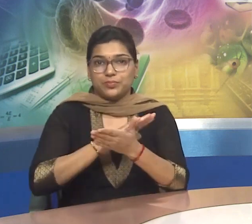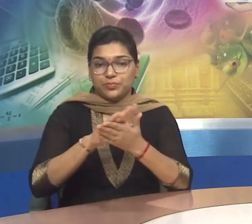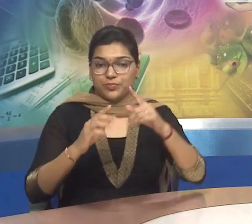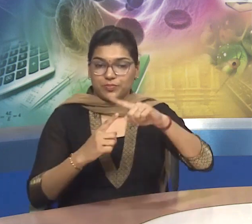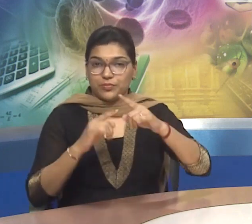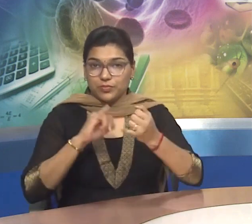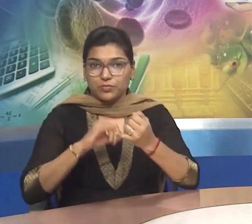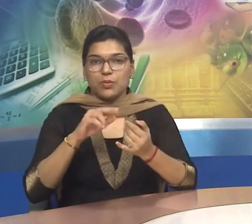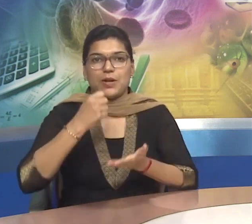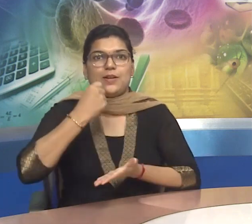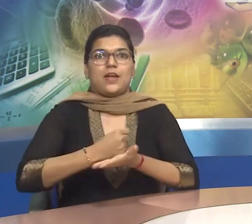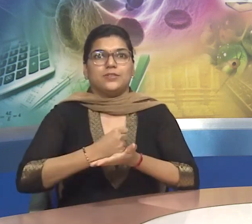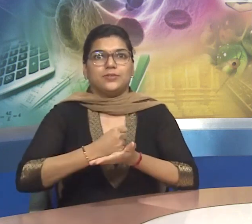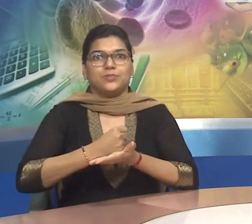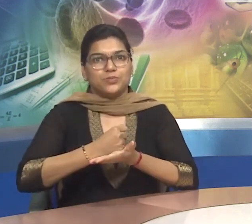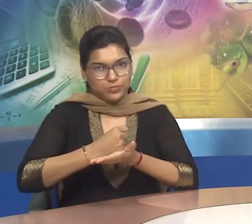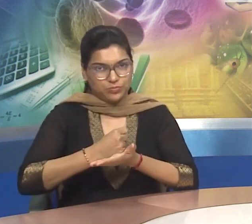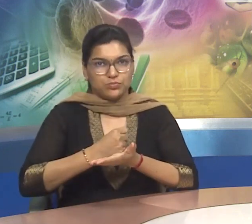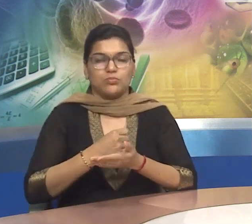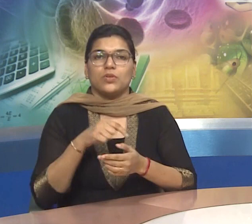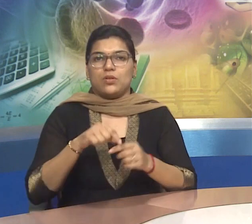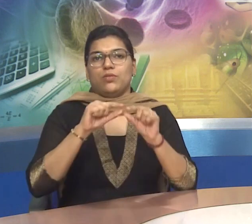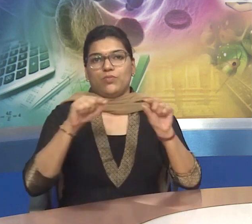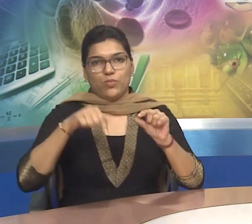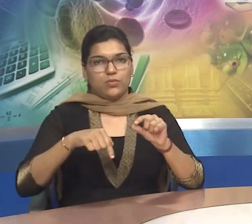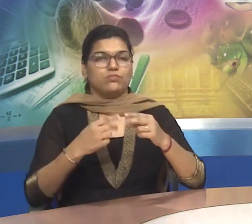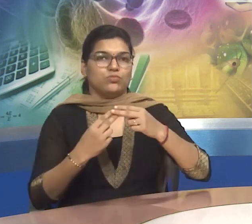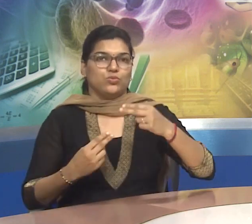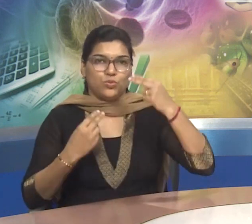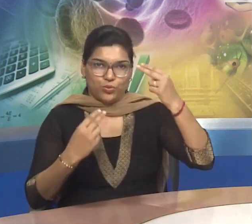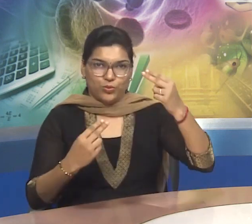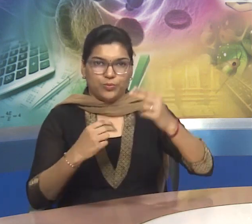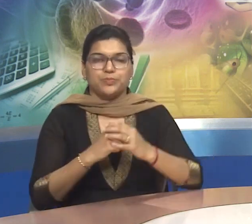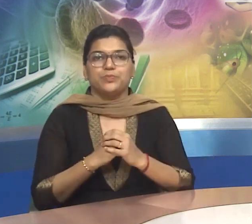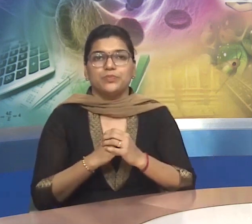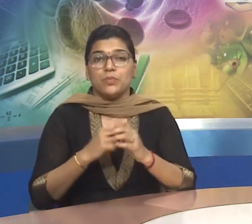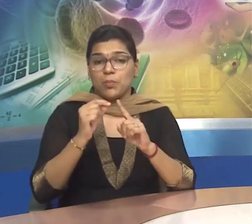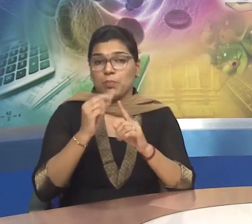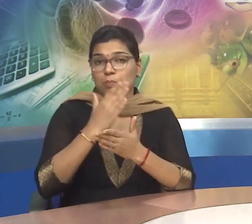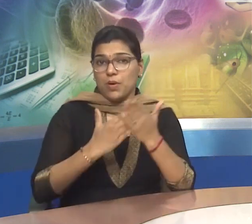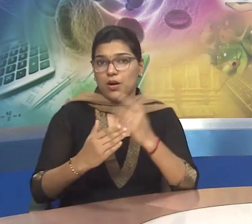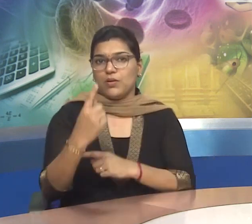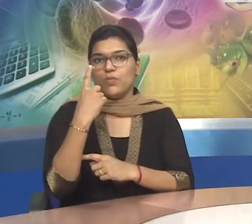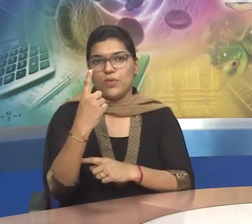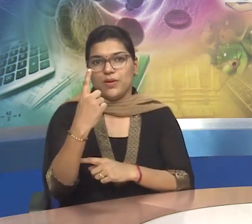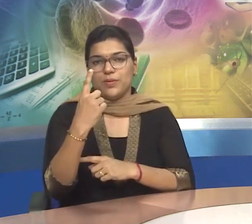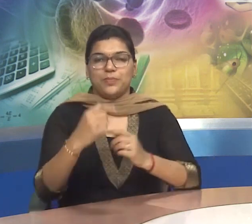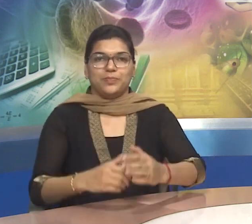rights. The word fundamental means these are must and these